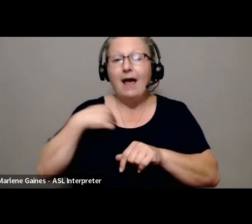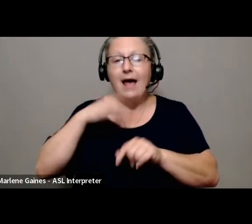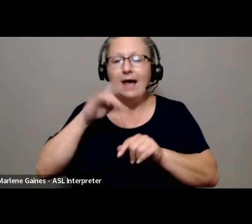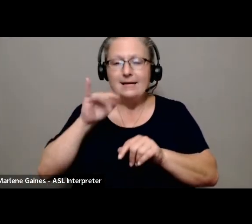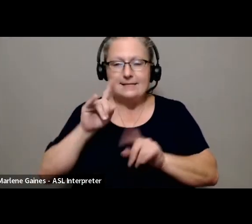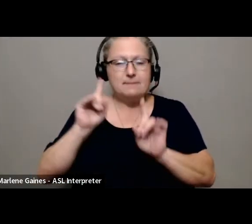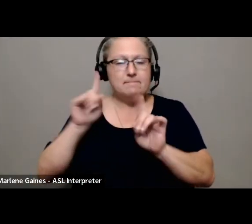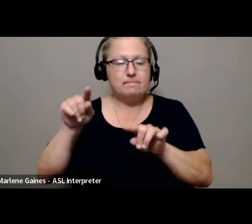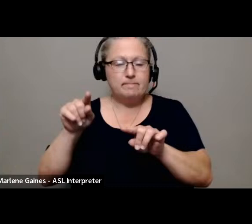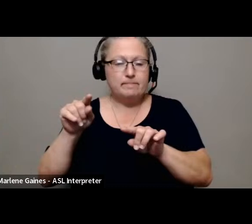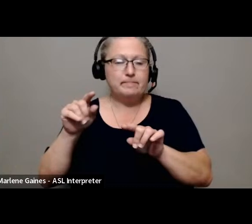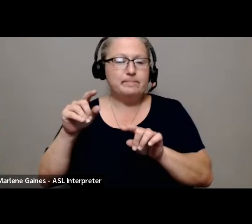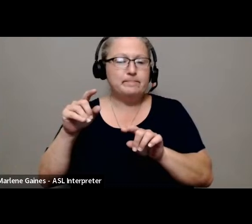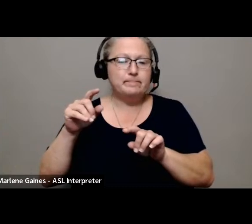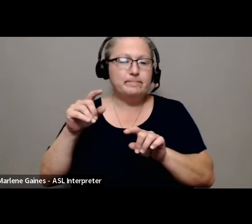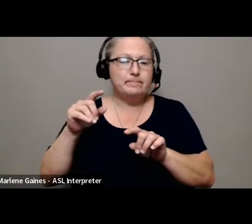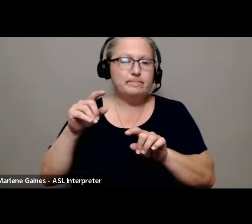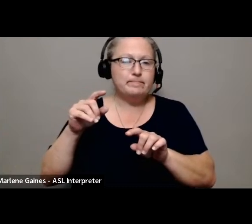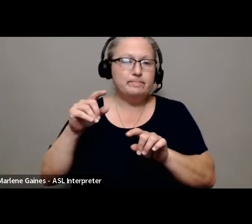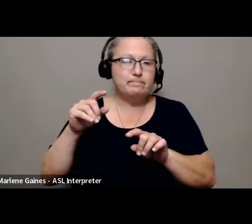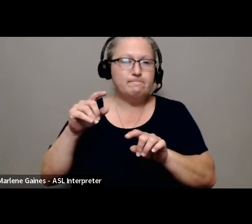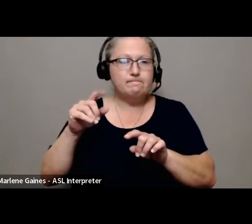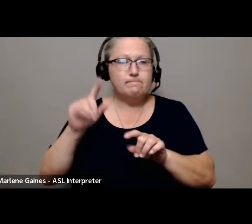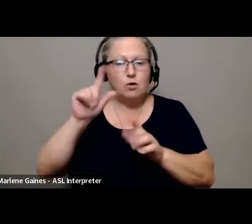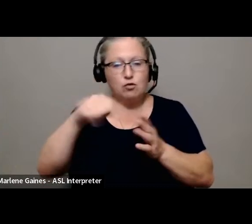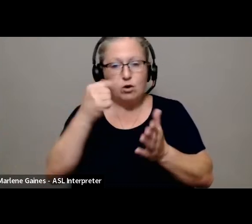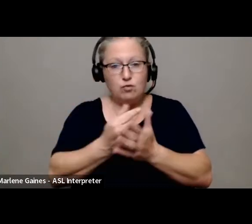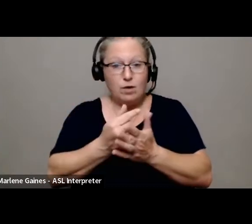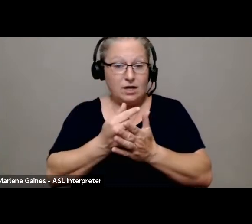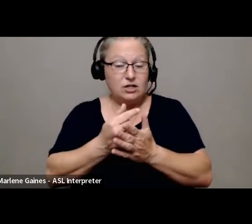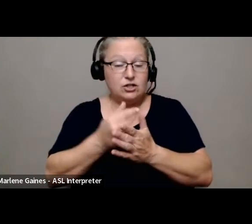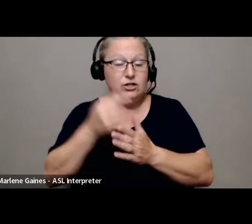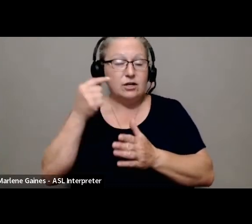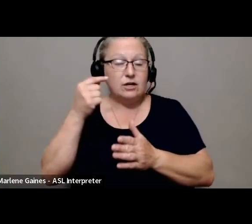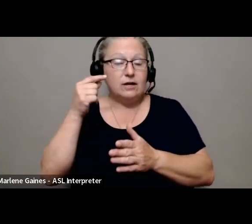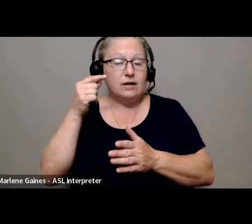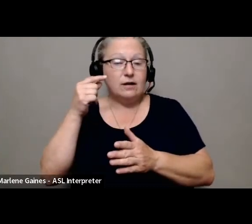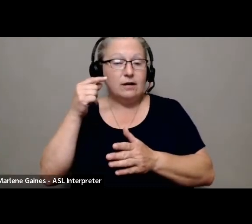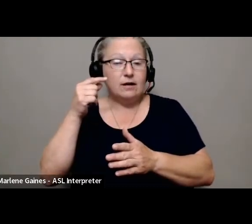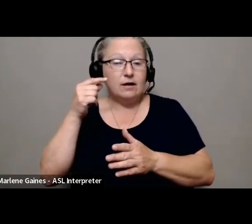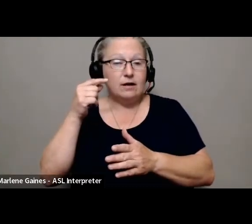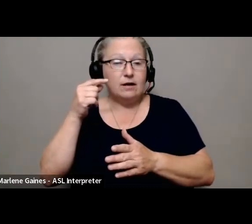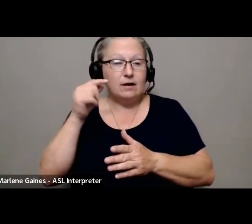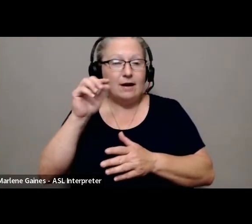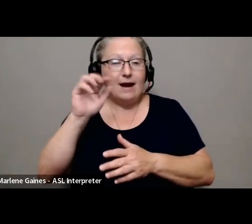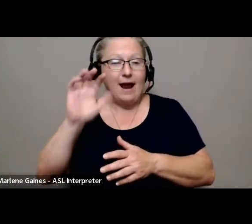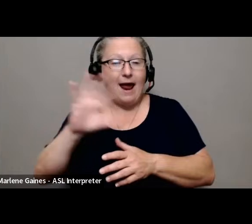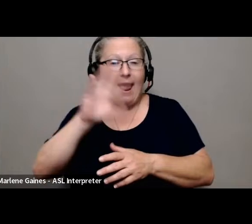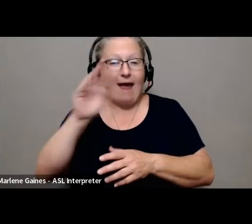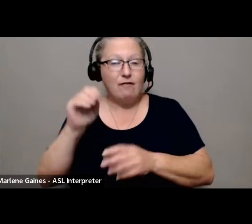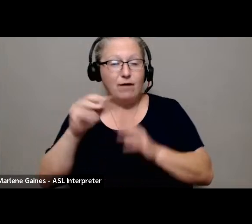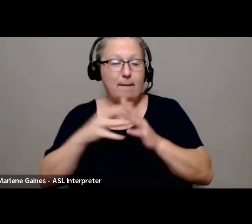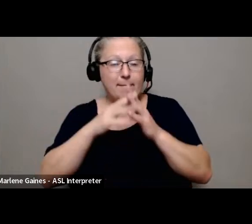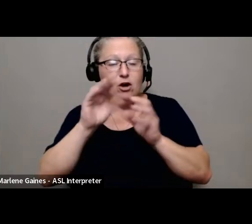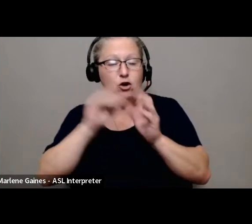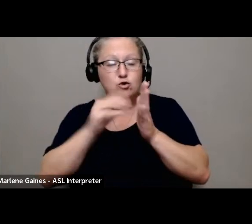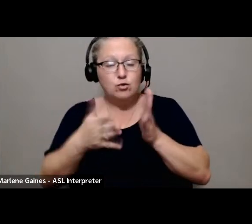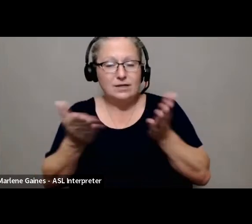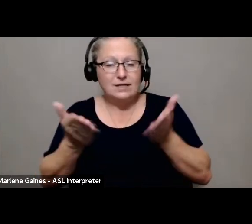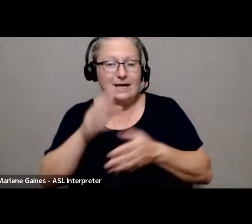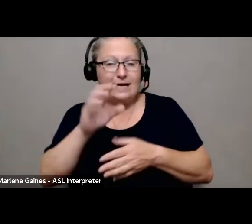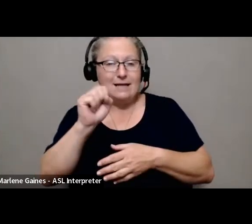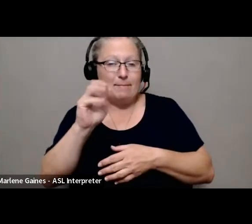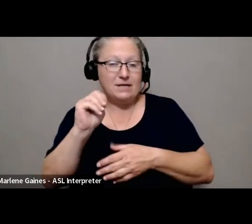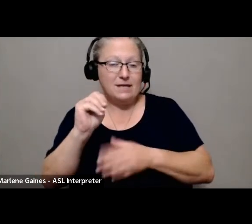attend the graduation of African-American students here in San Mateo County. That